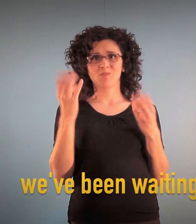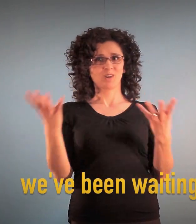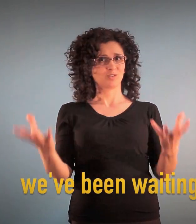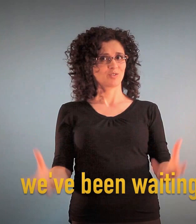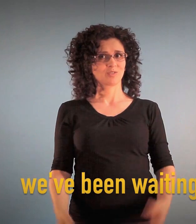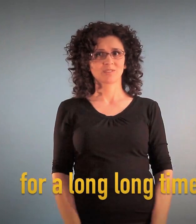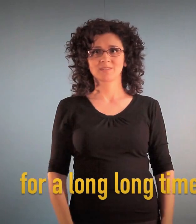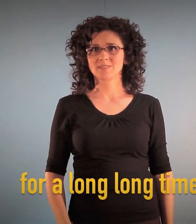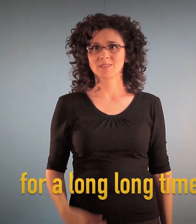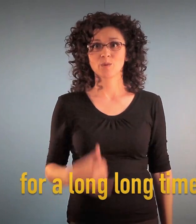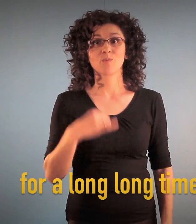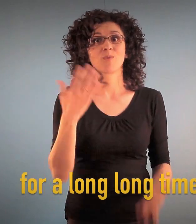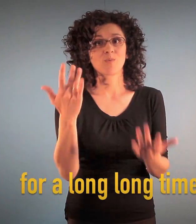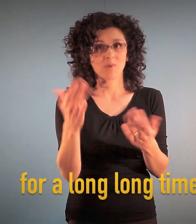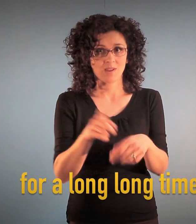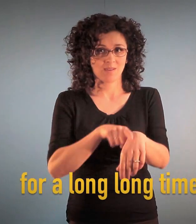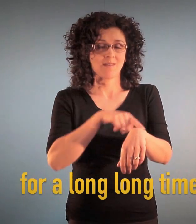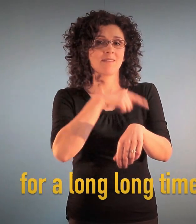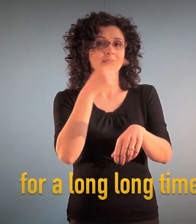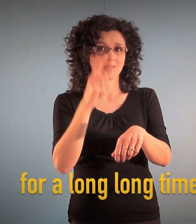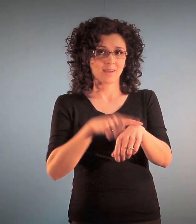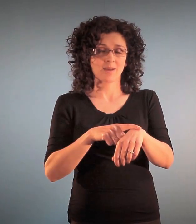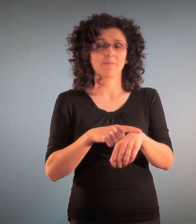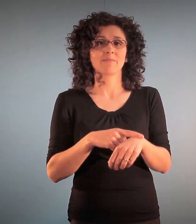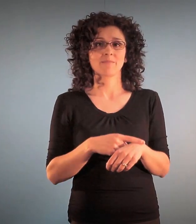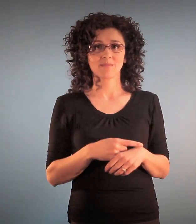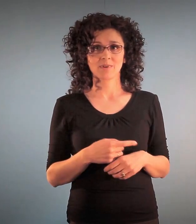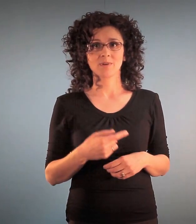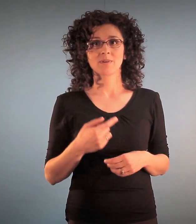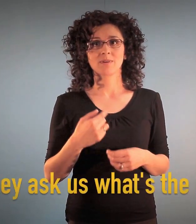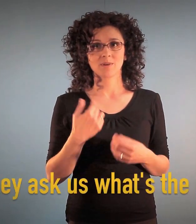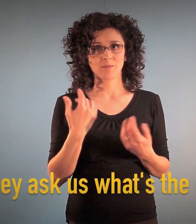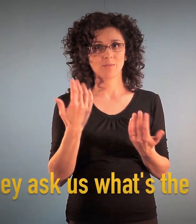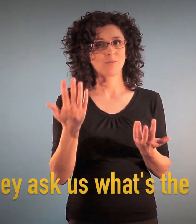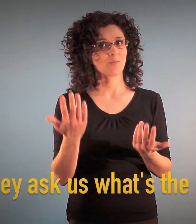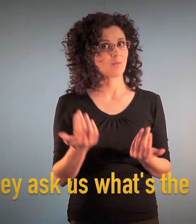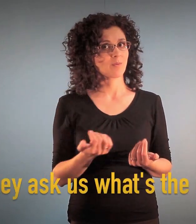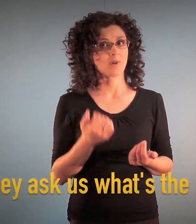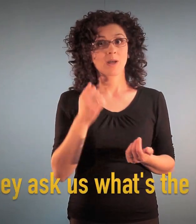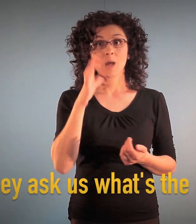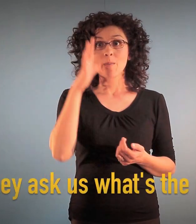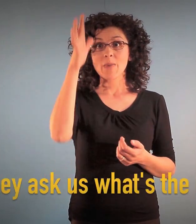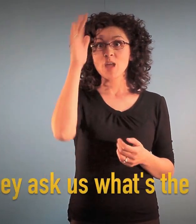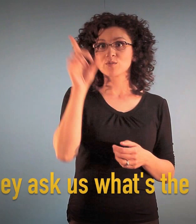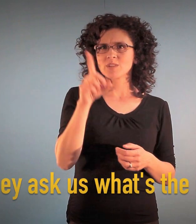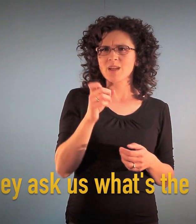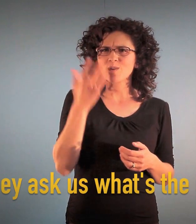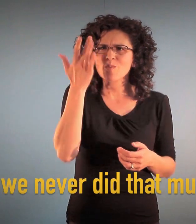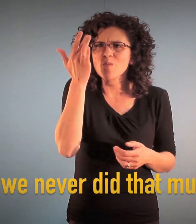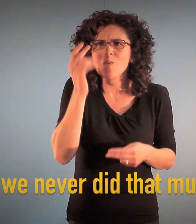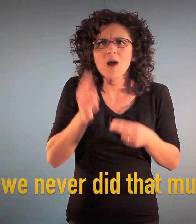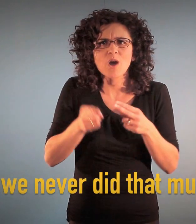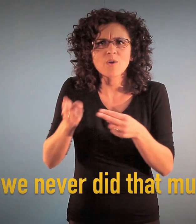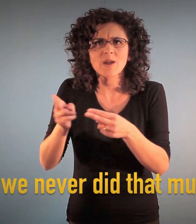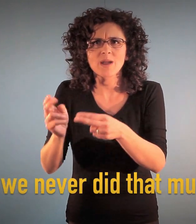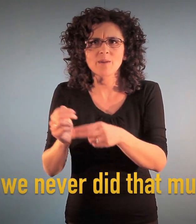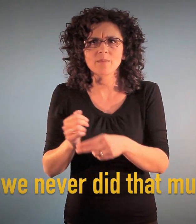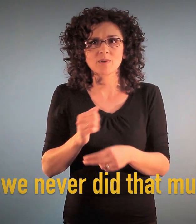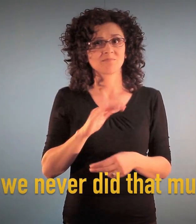We've been waiting for a long, long time They ask us what's the rush We never did that